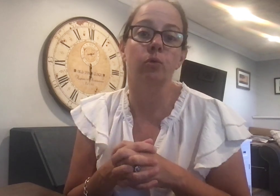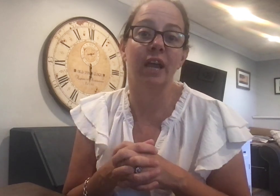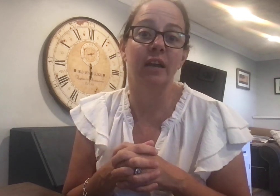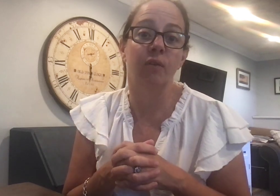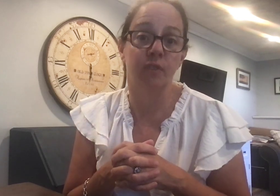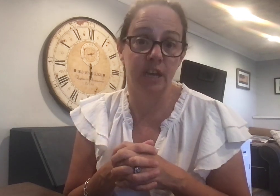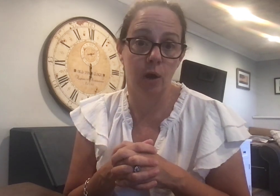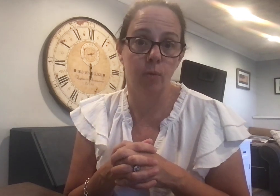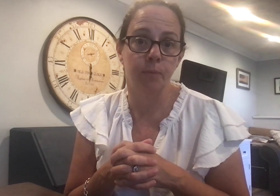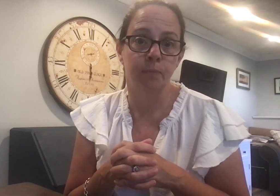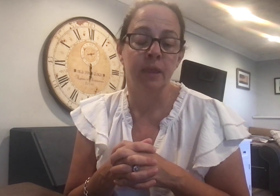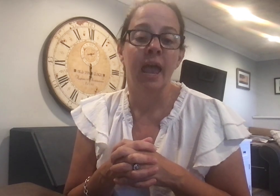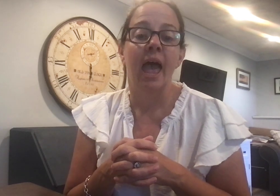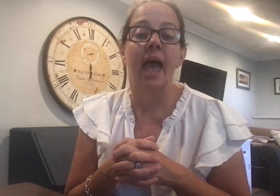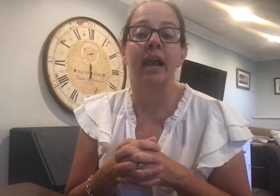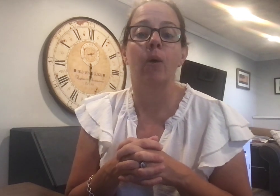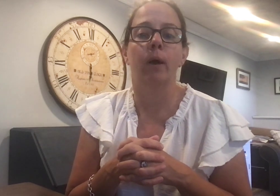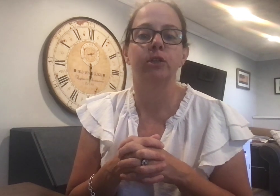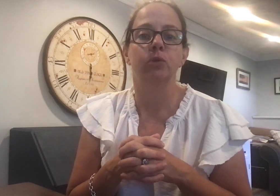create a video, and I want you to tell